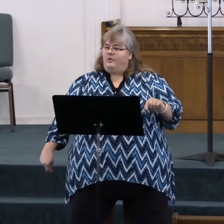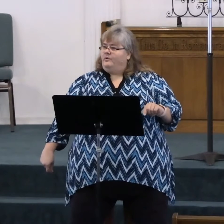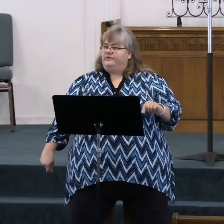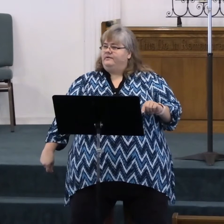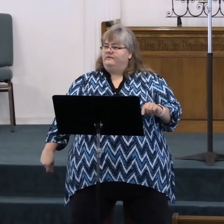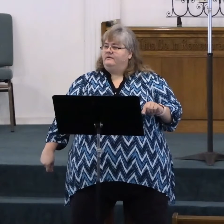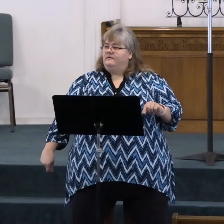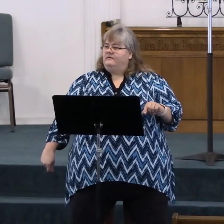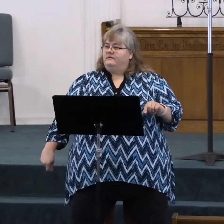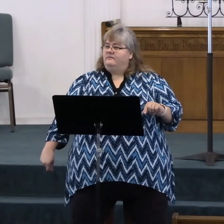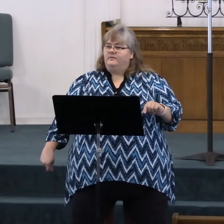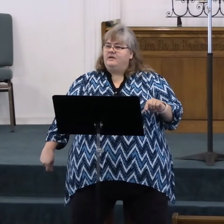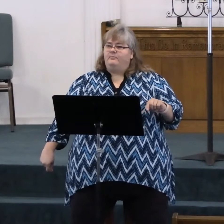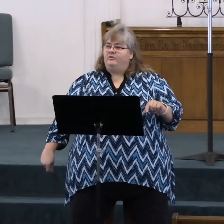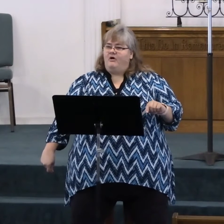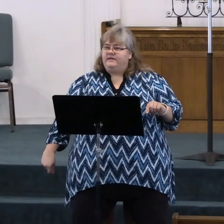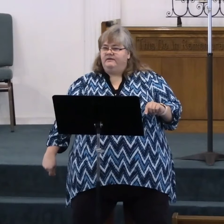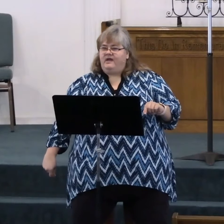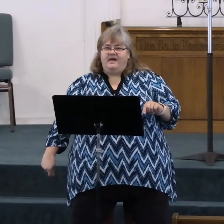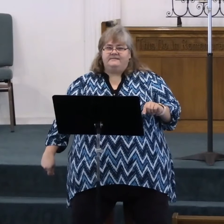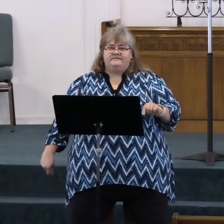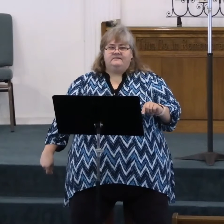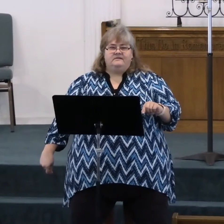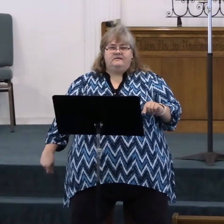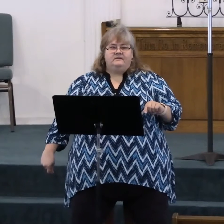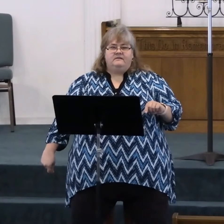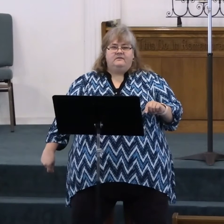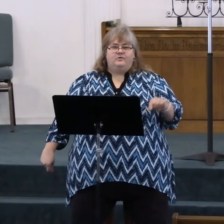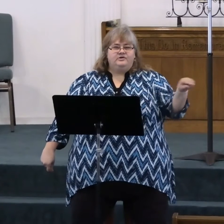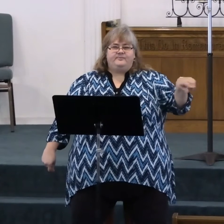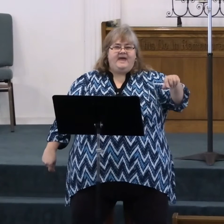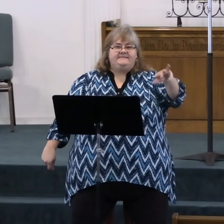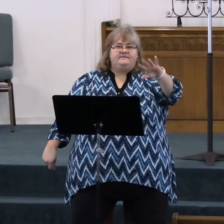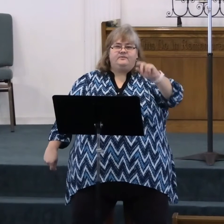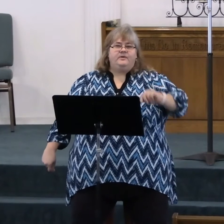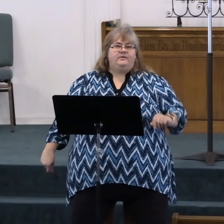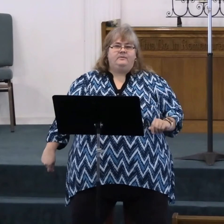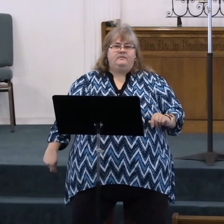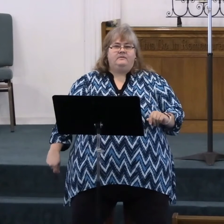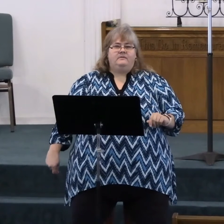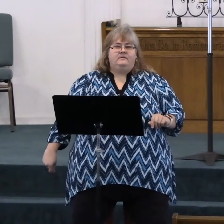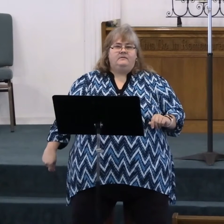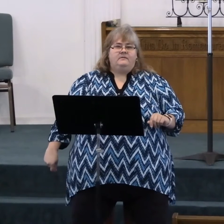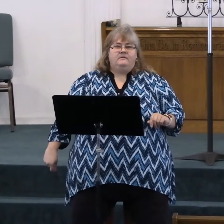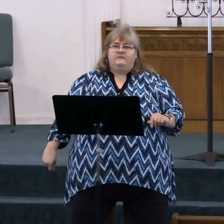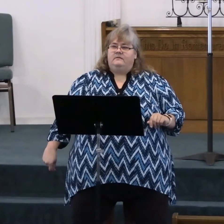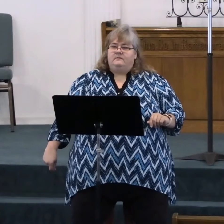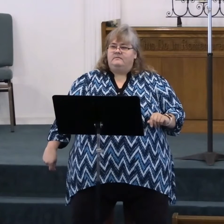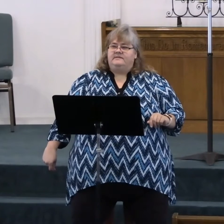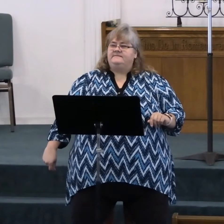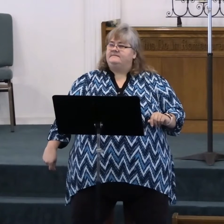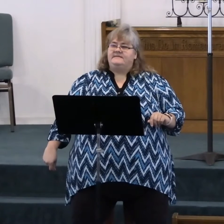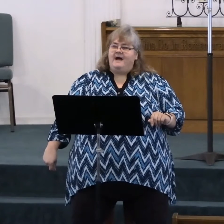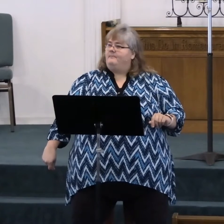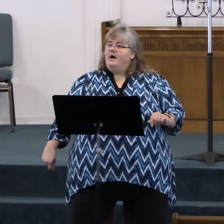world. We don't belong here, guys. We're just passing through. This is not my